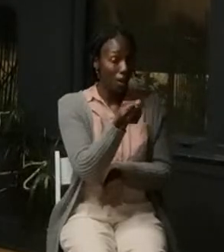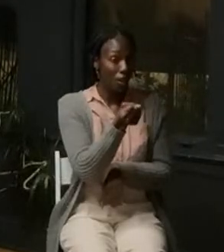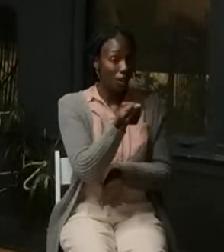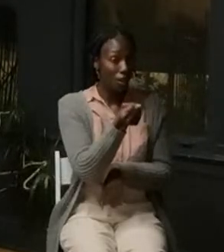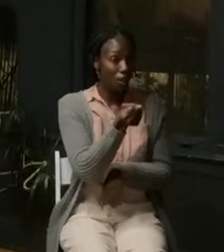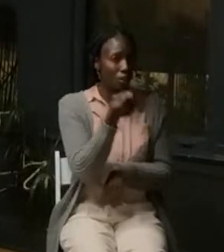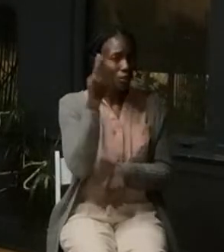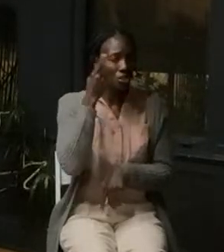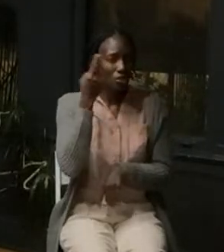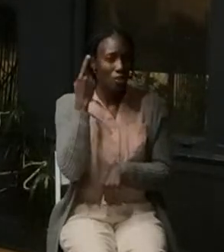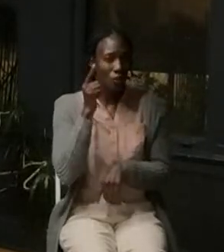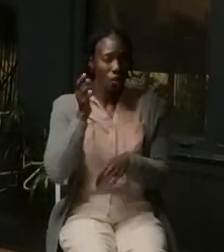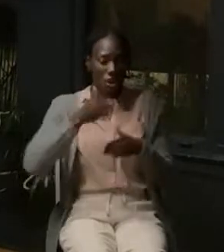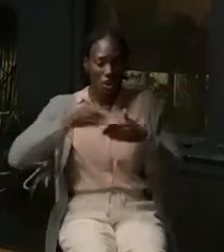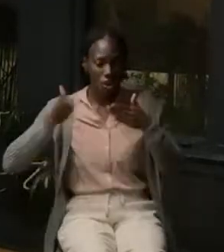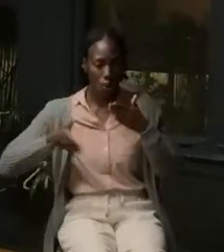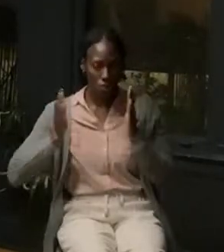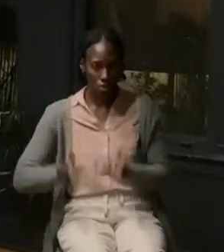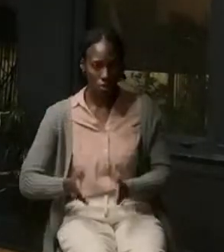closers.